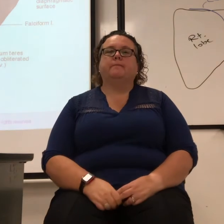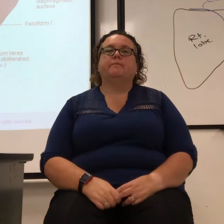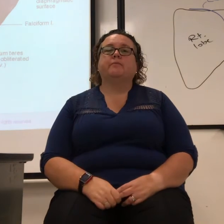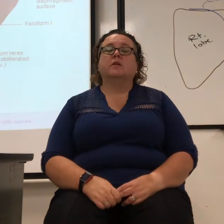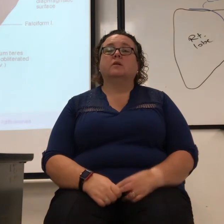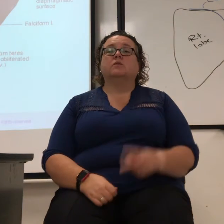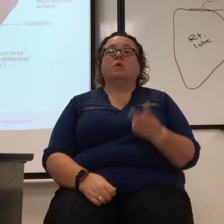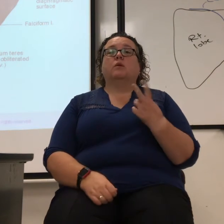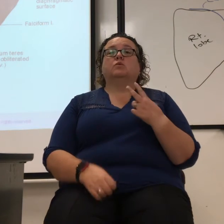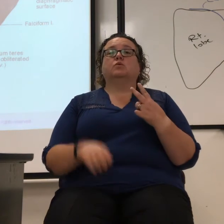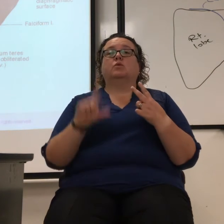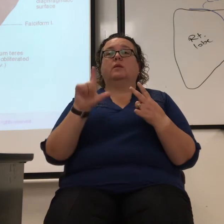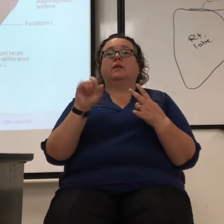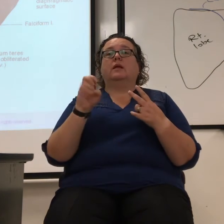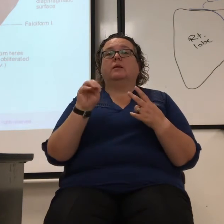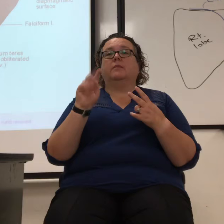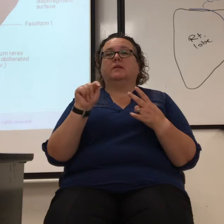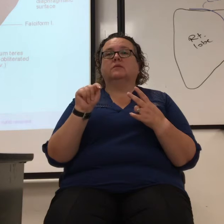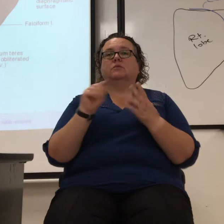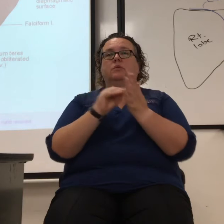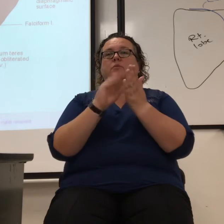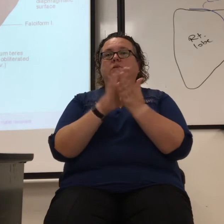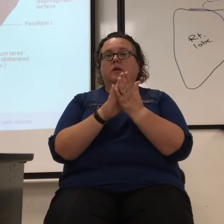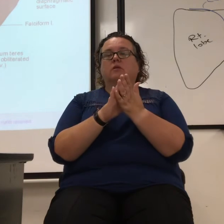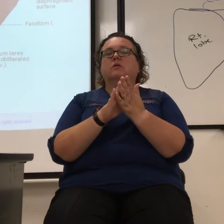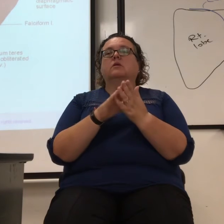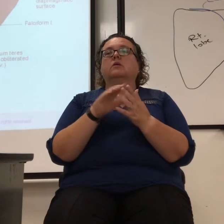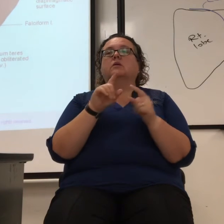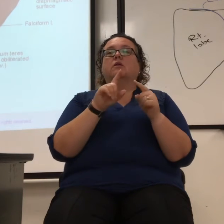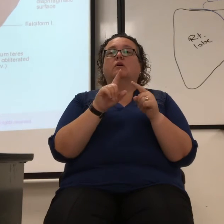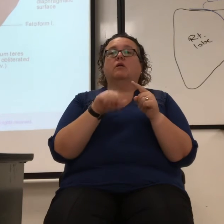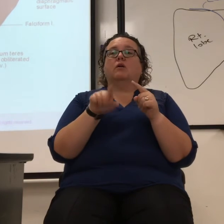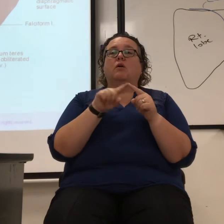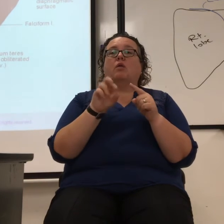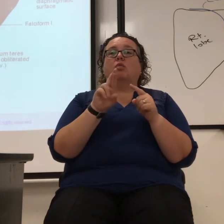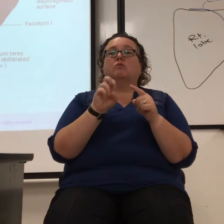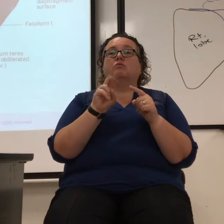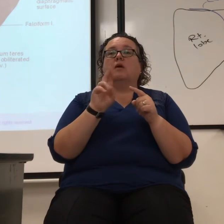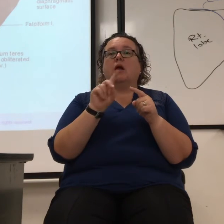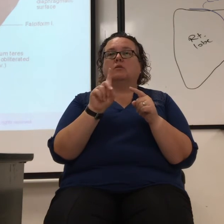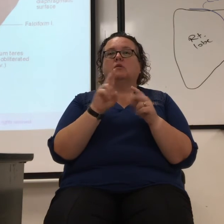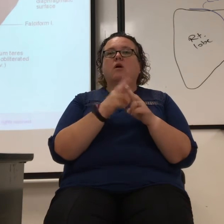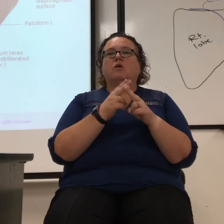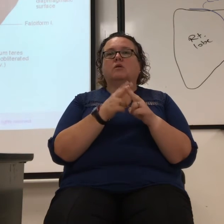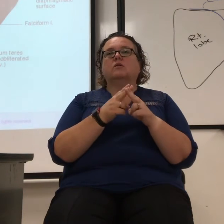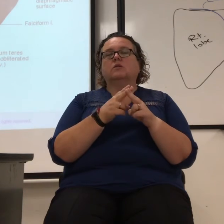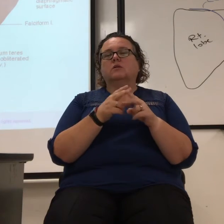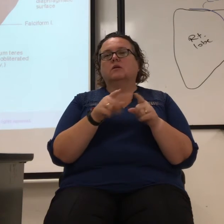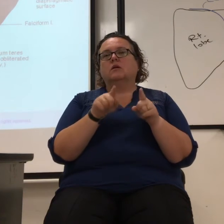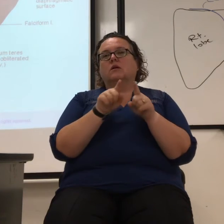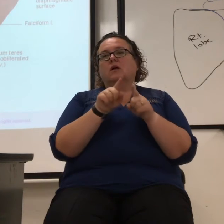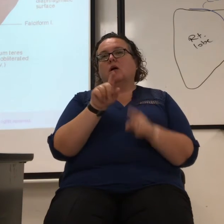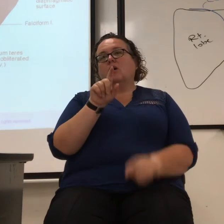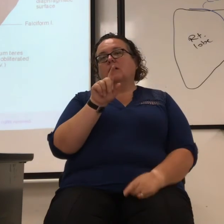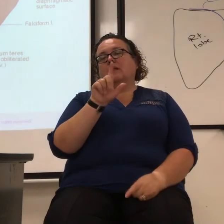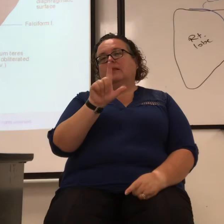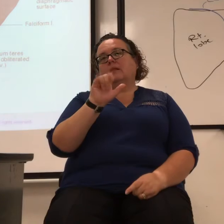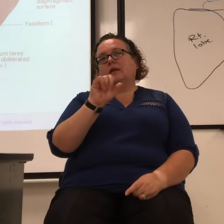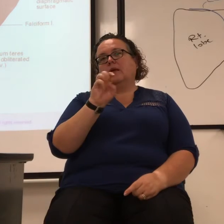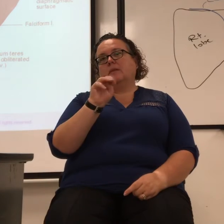So the two ligaments I have here, we noted the round ligament, also called ligamentum teres. Teres means